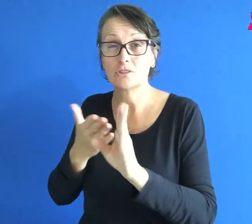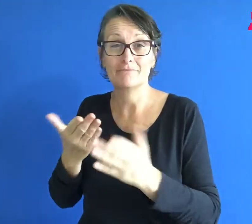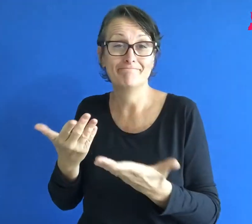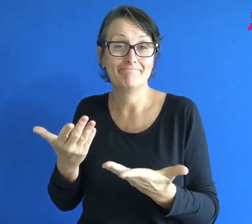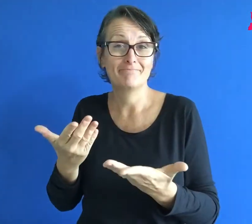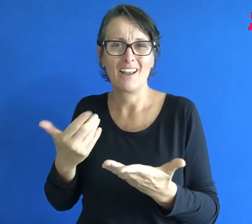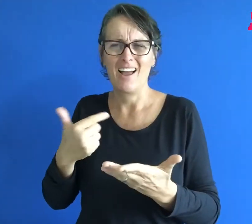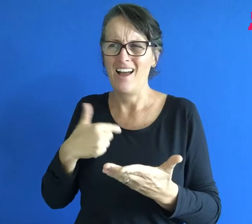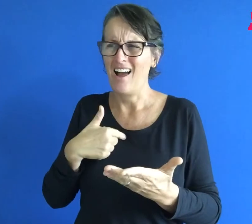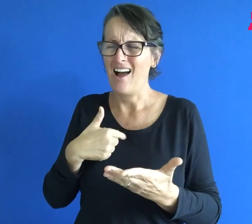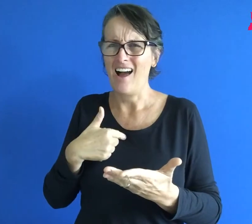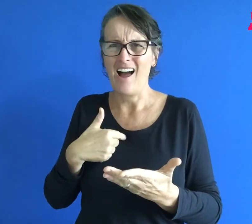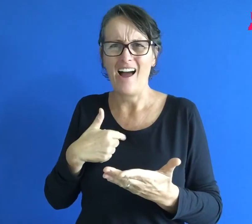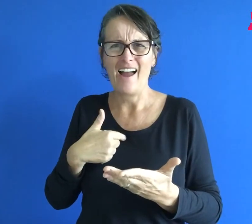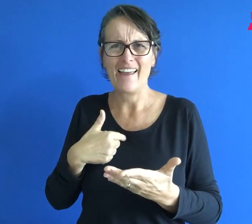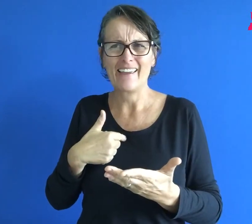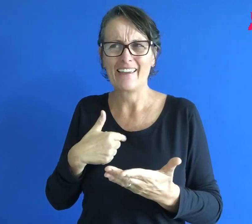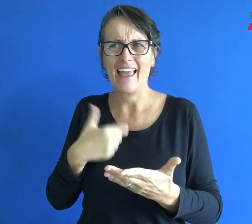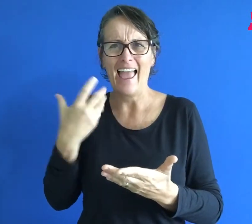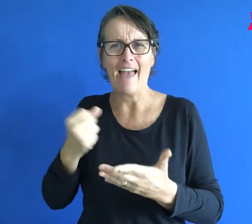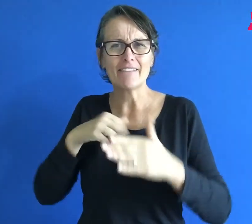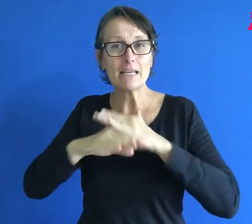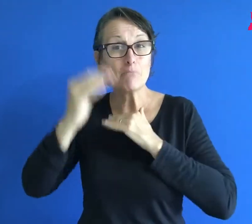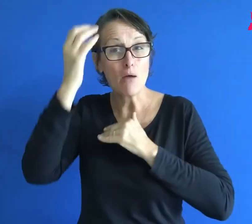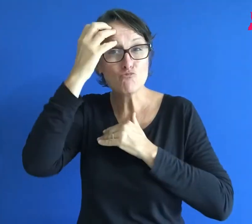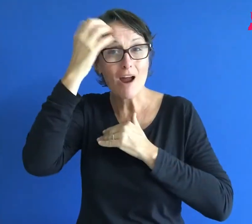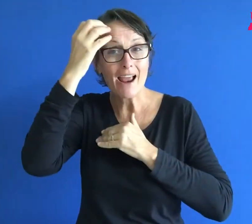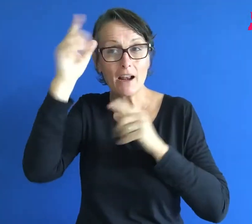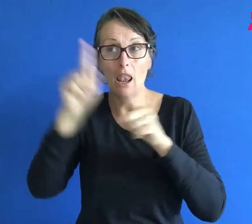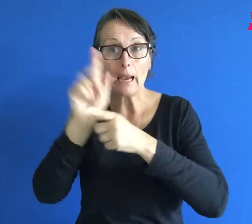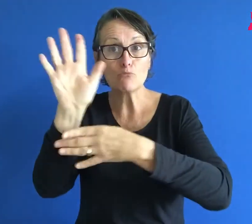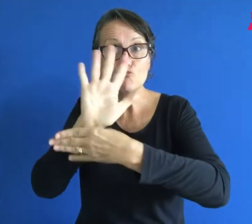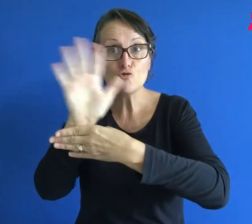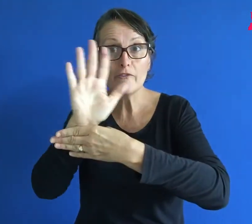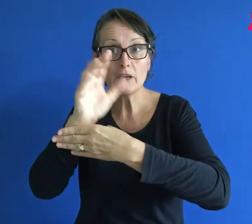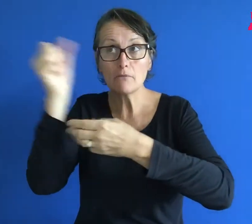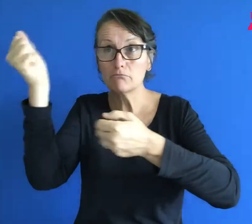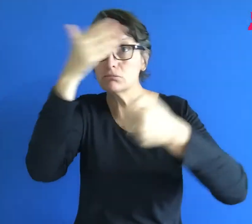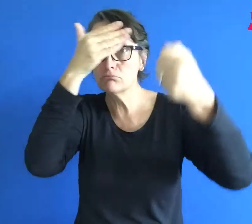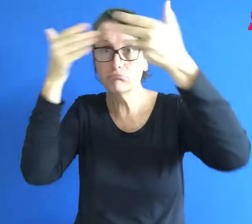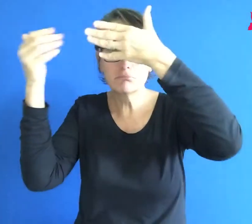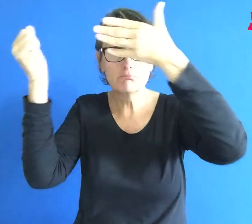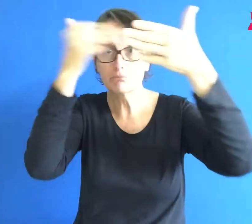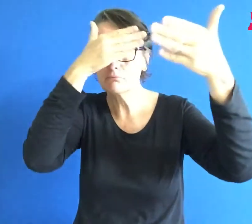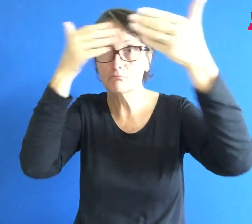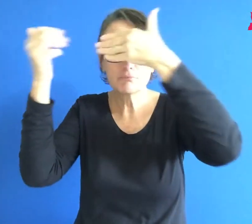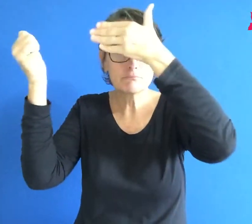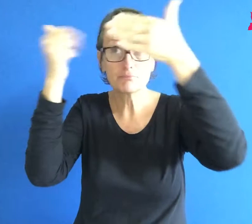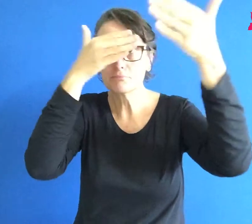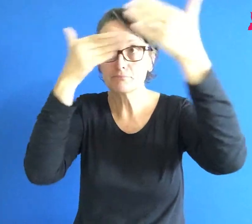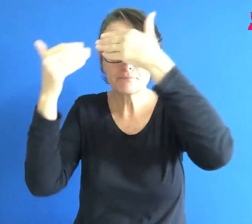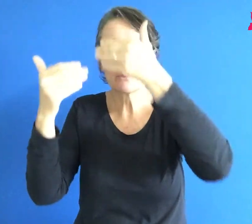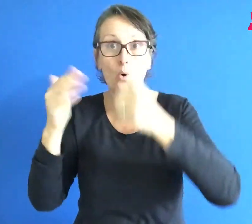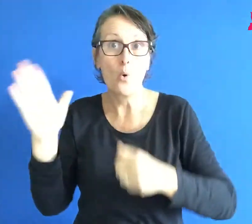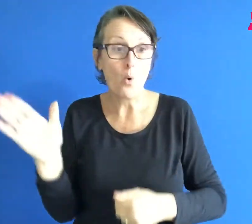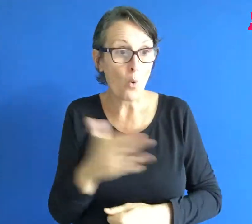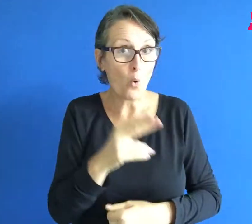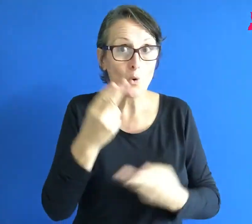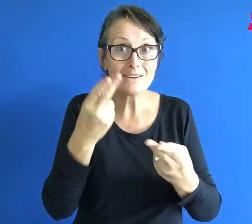this PowerPoint show I've built in my brain of every single dead person I saw in Black Saturday, including the ones I made up because we